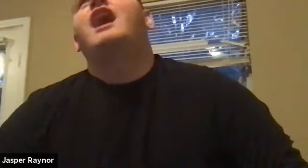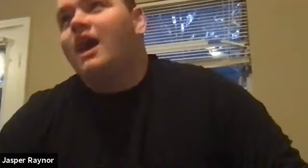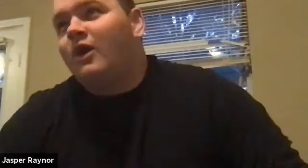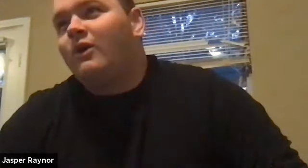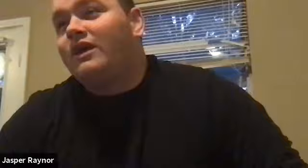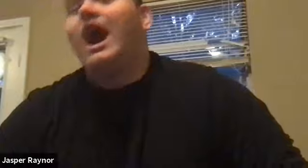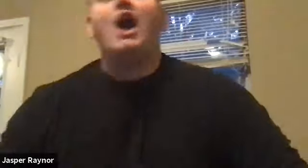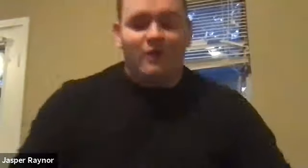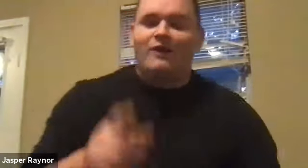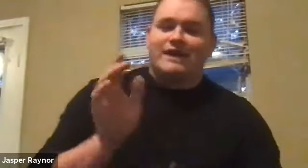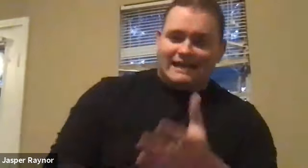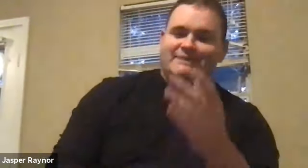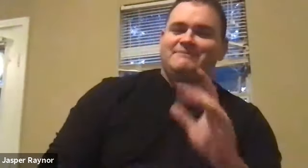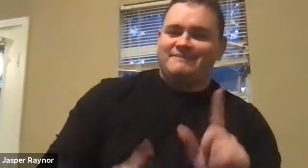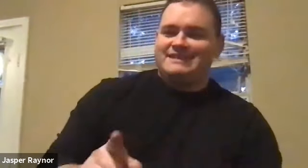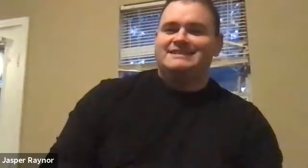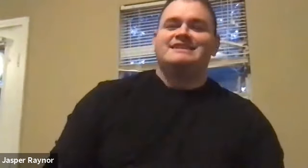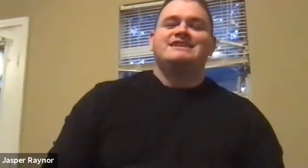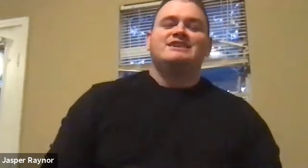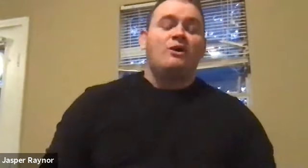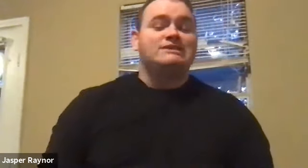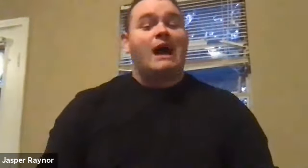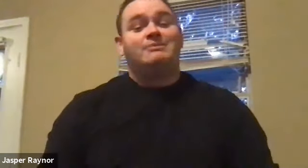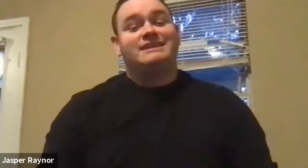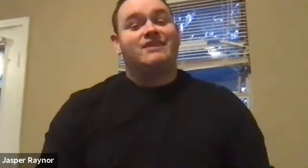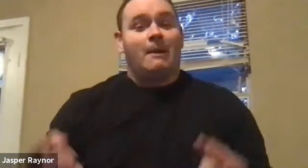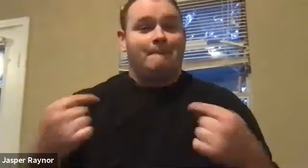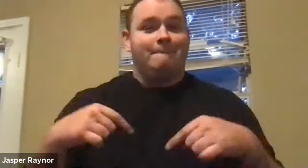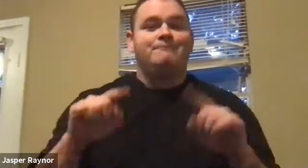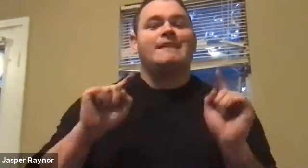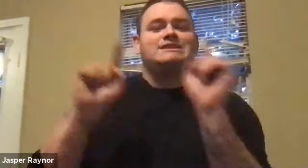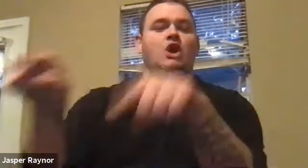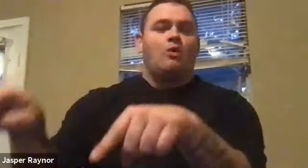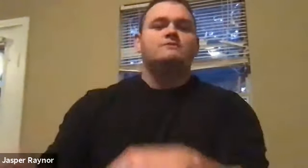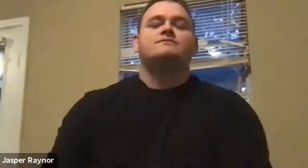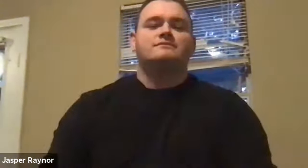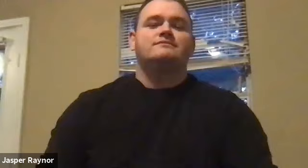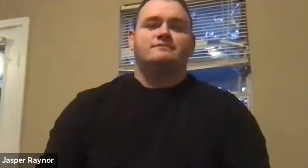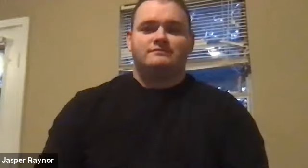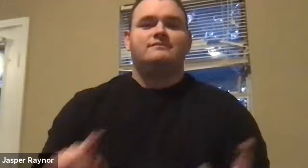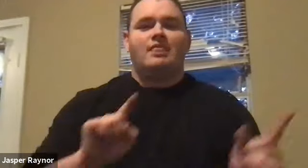Go. Go. Oh, got it. Go is the opposite of come. Let's go. Let's